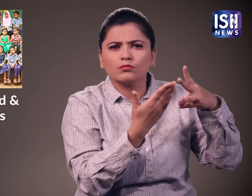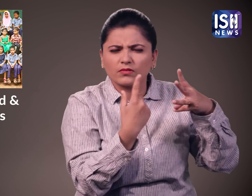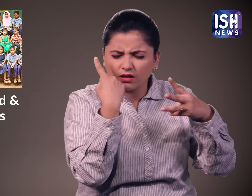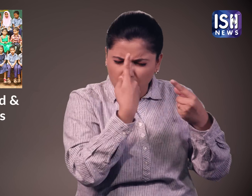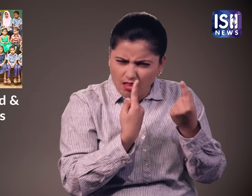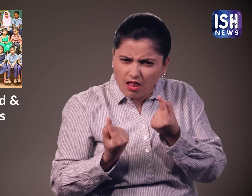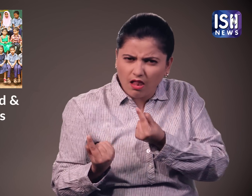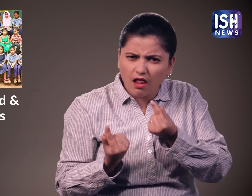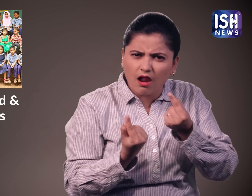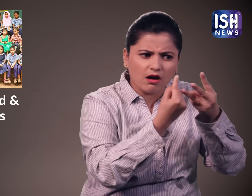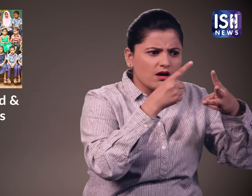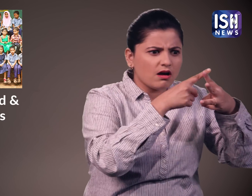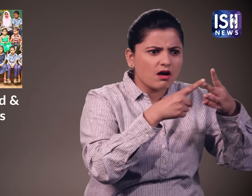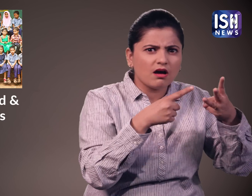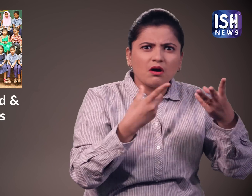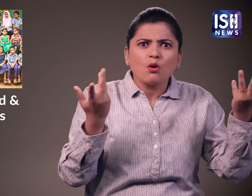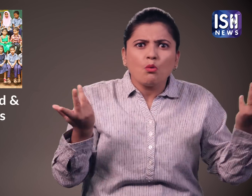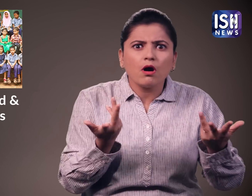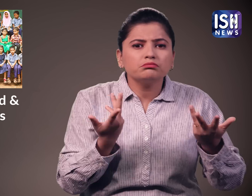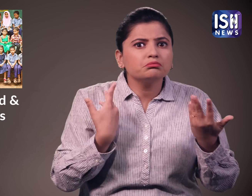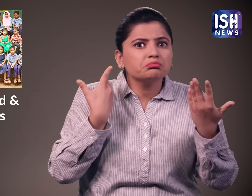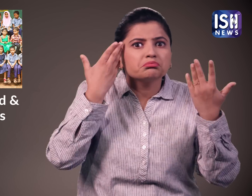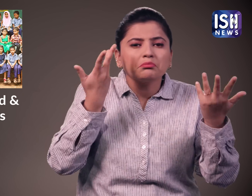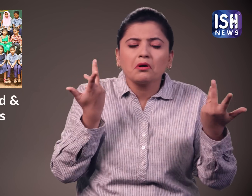They were always identical. Nobody knows the reason for this.